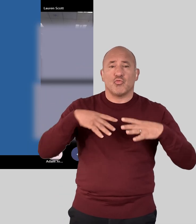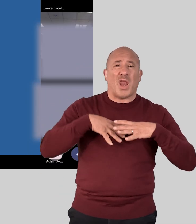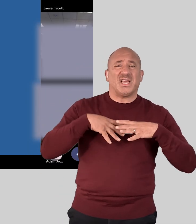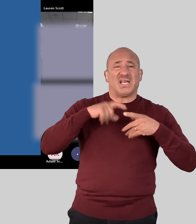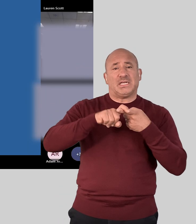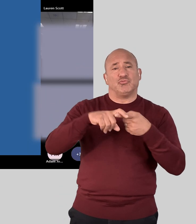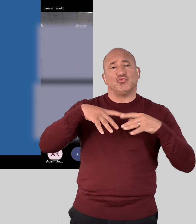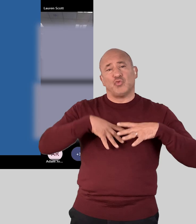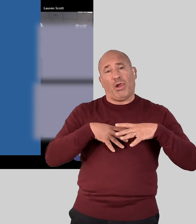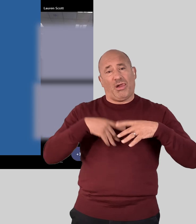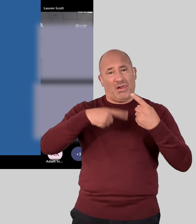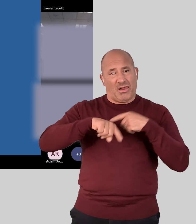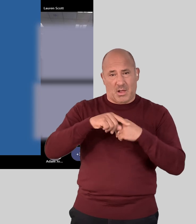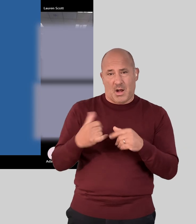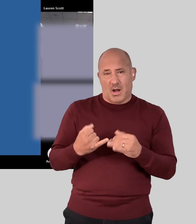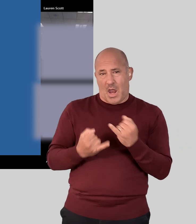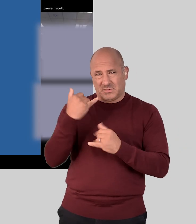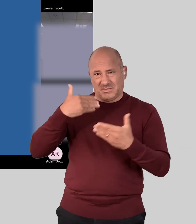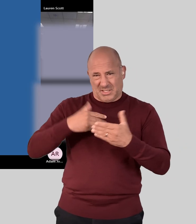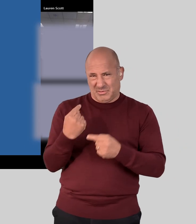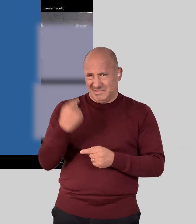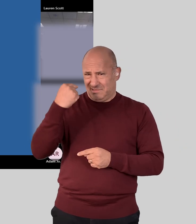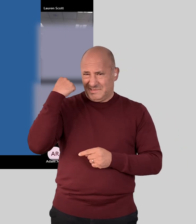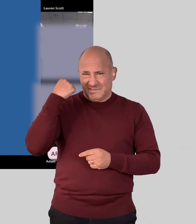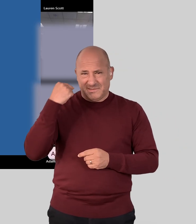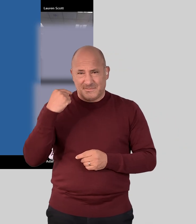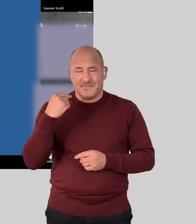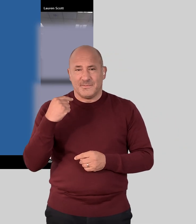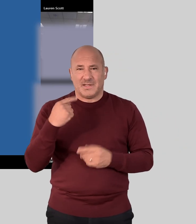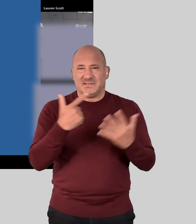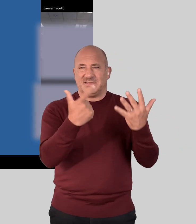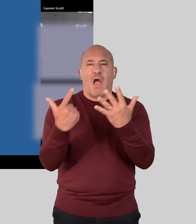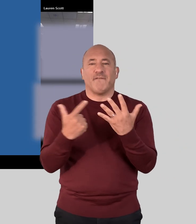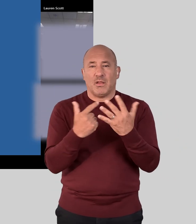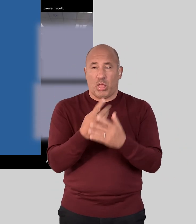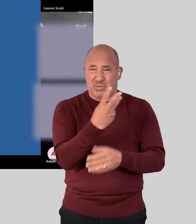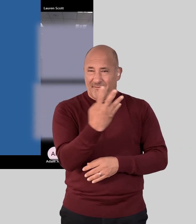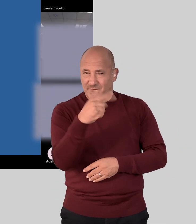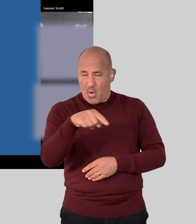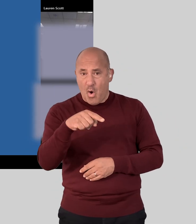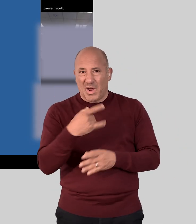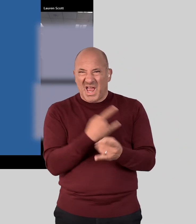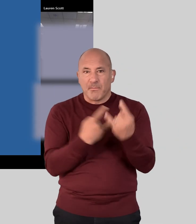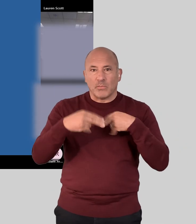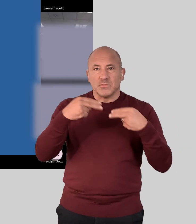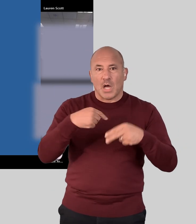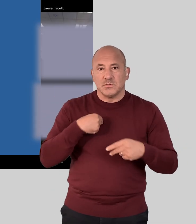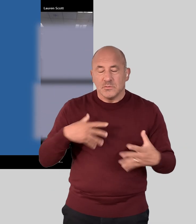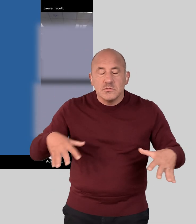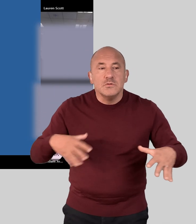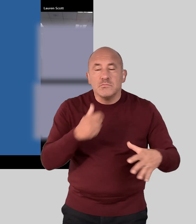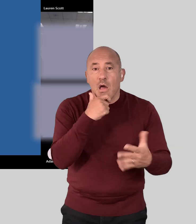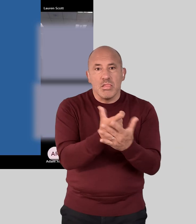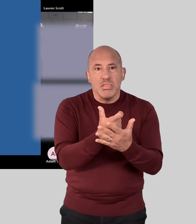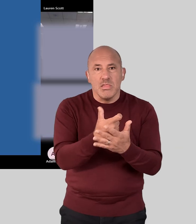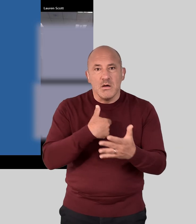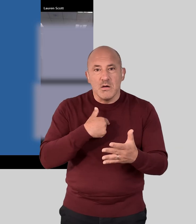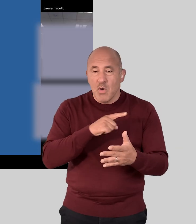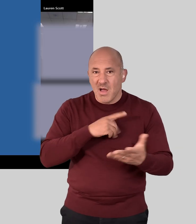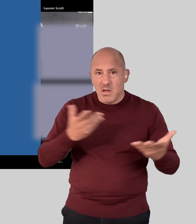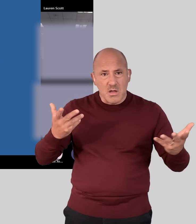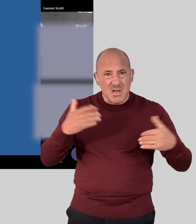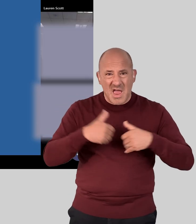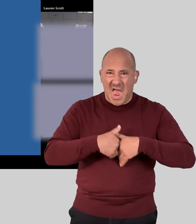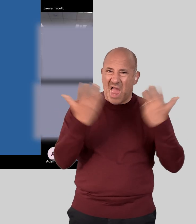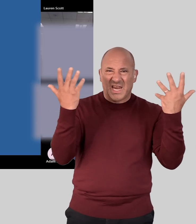session that we had the other week, 3 or 4 out of the 7 people were hip hop dancers, which blew my mind, because it's an open space for like